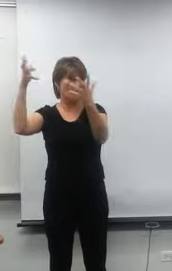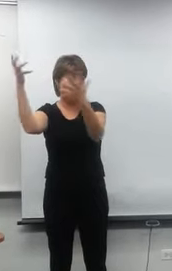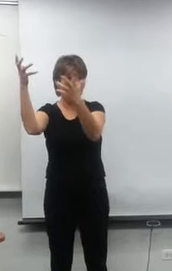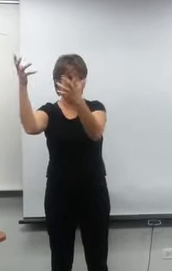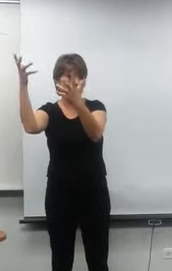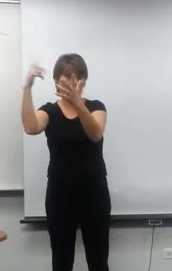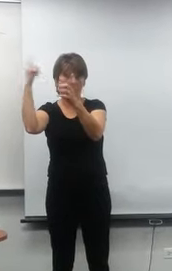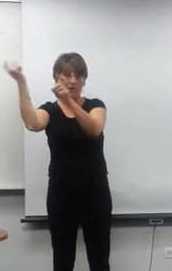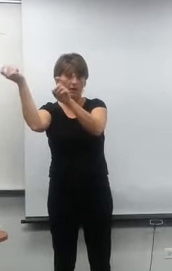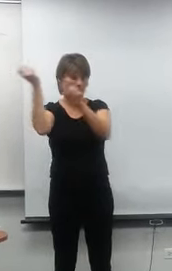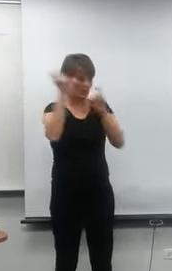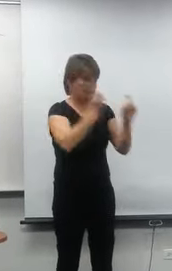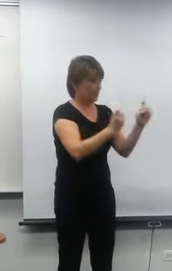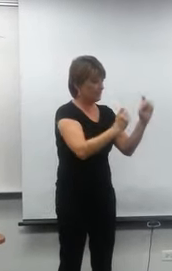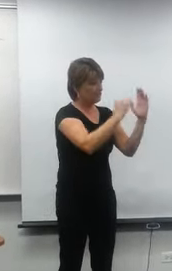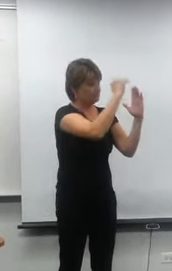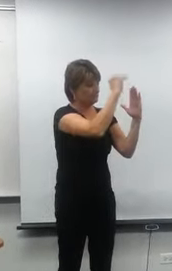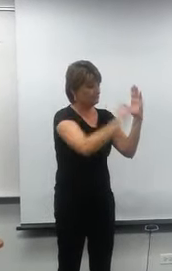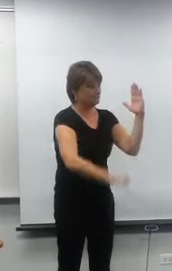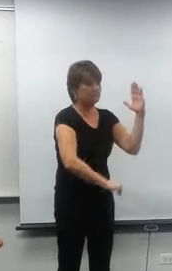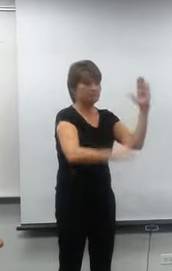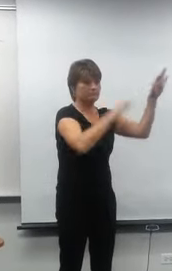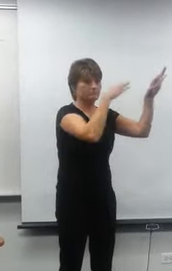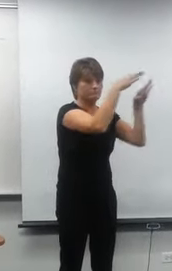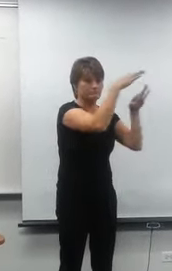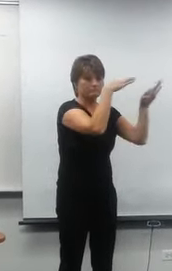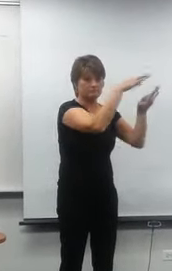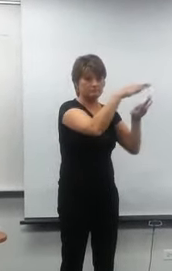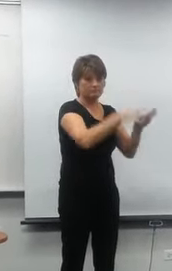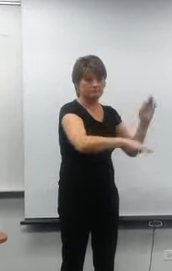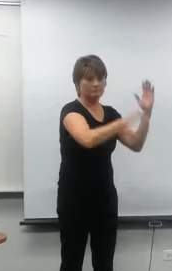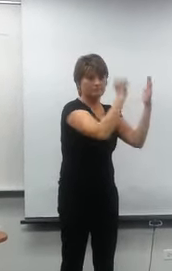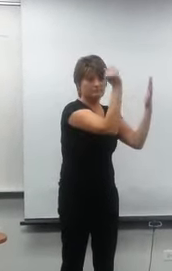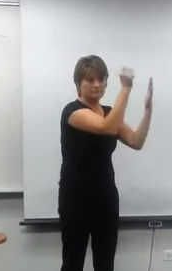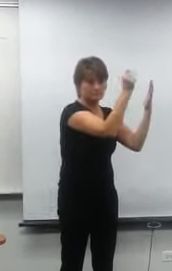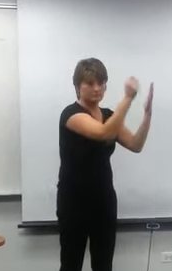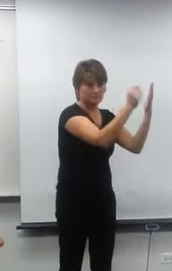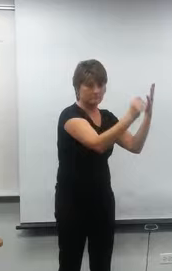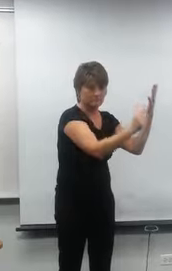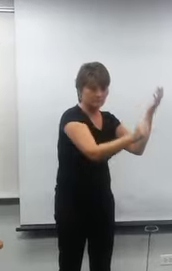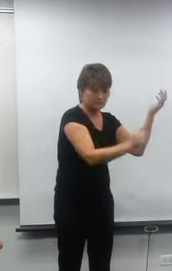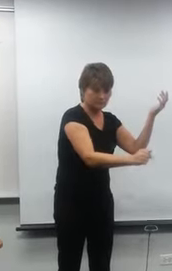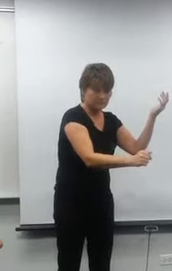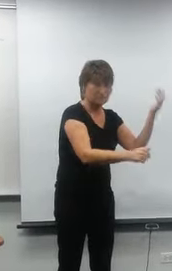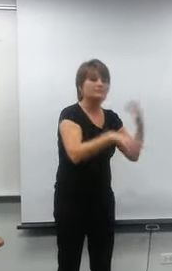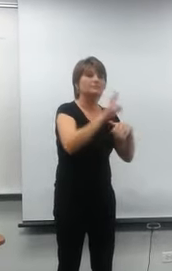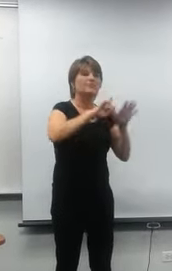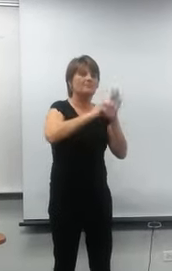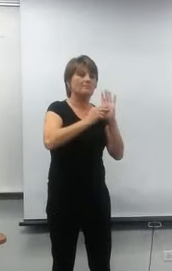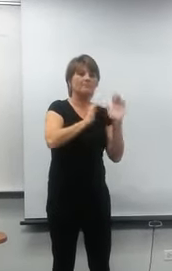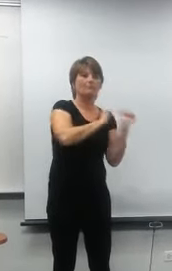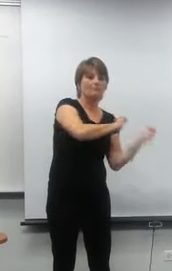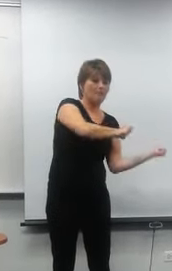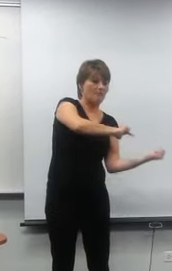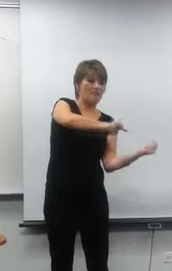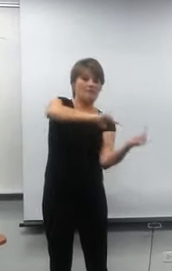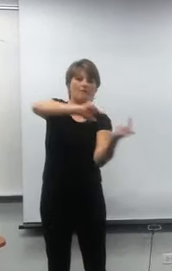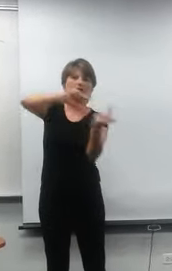So at the start of your senior year, we're going to start giving you a more in-depth discussion and a more in-depth plan about how